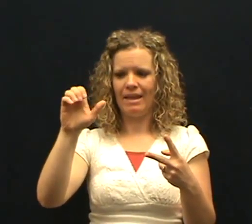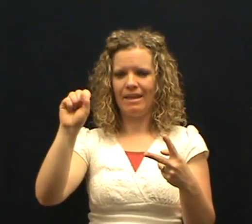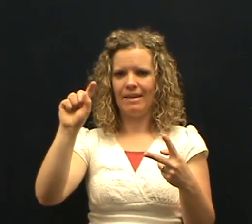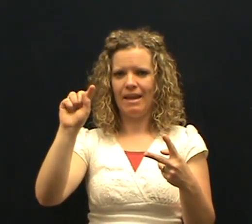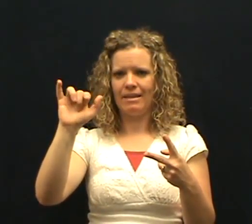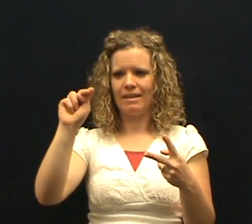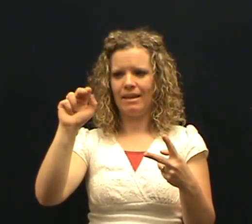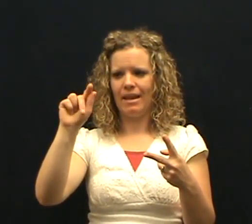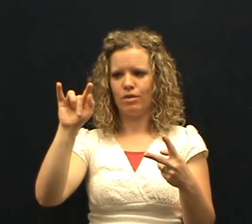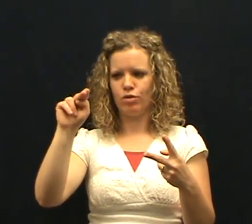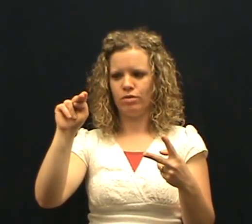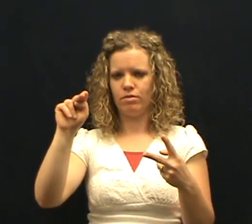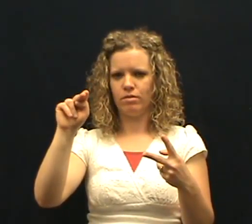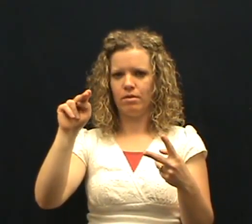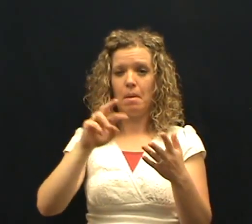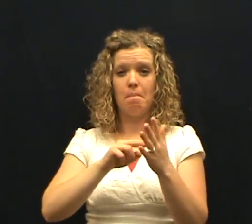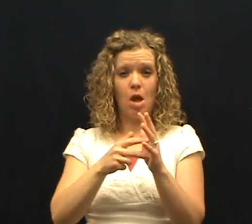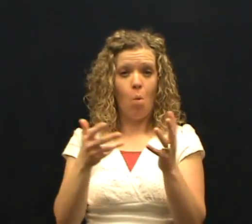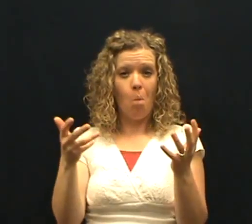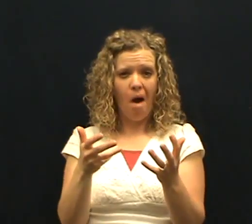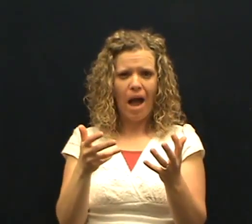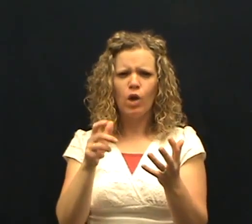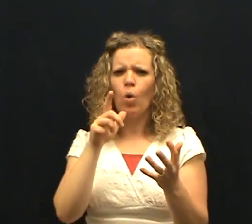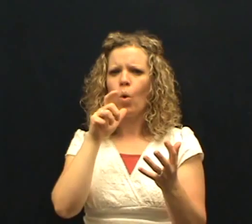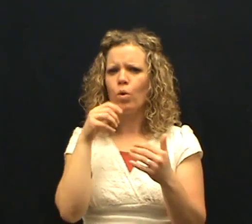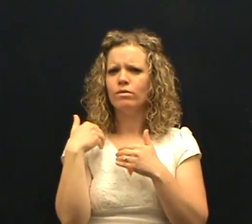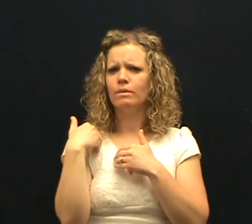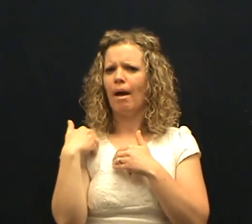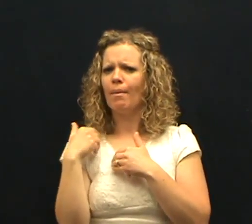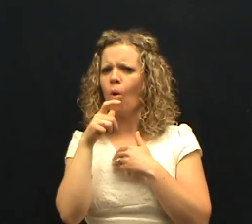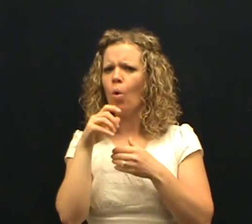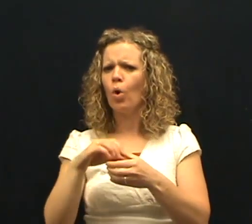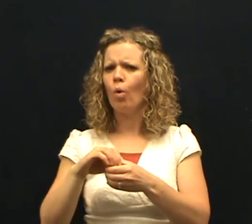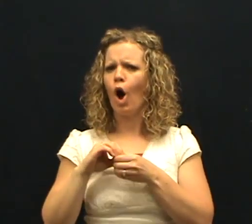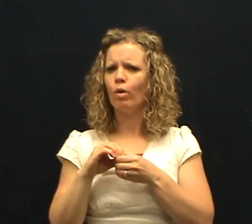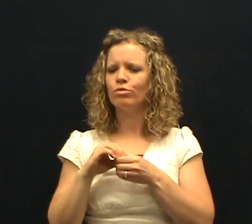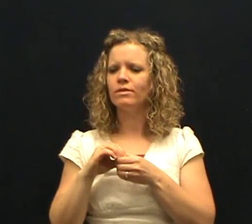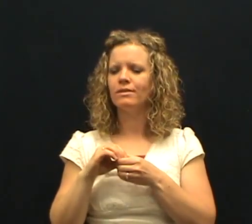transfer until the